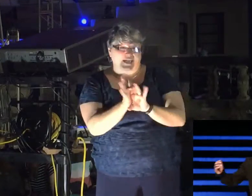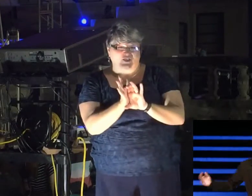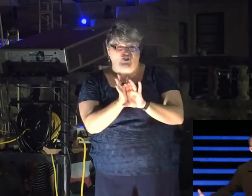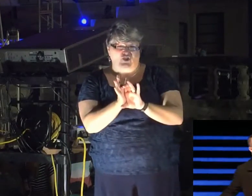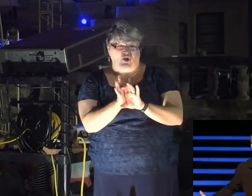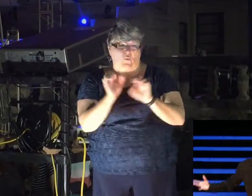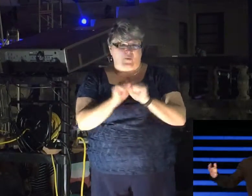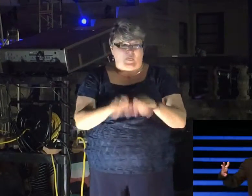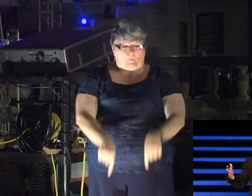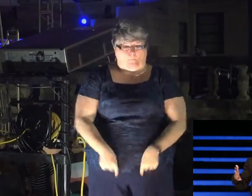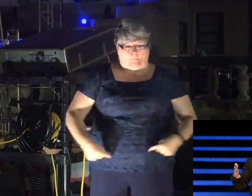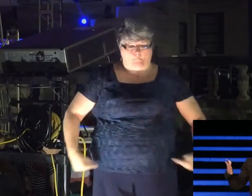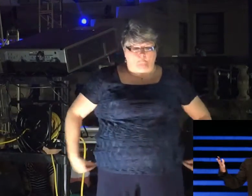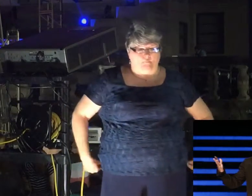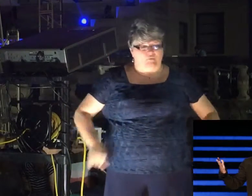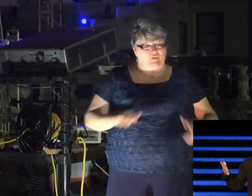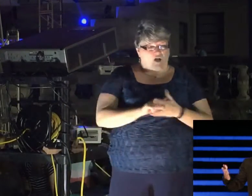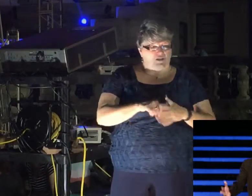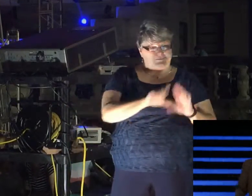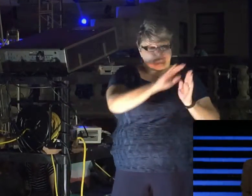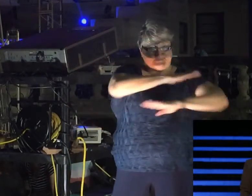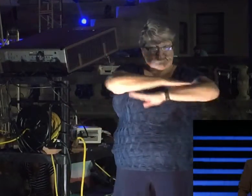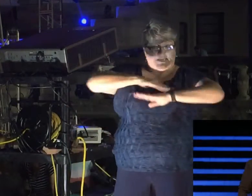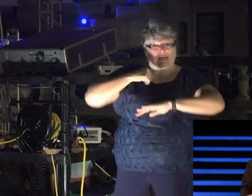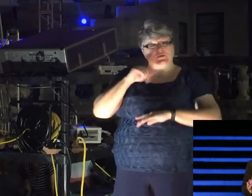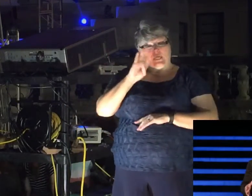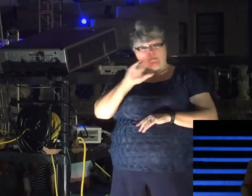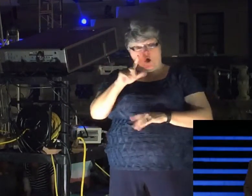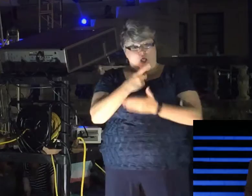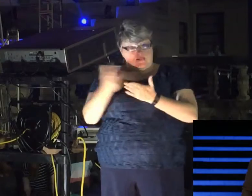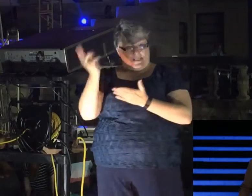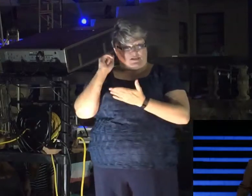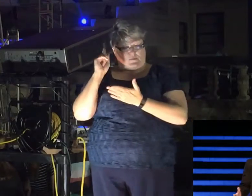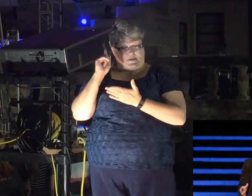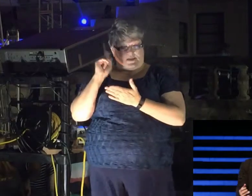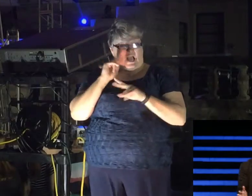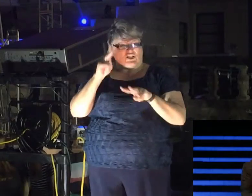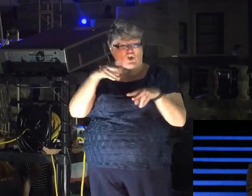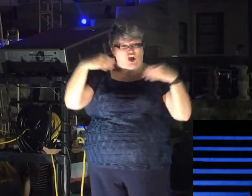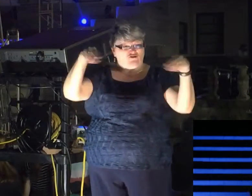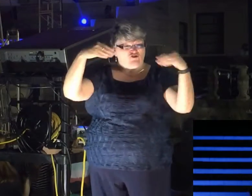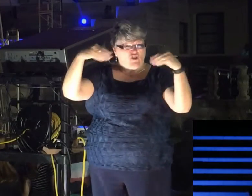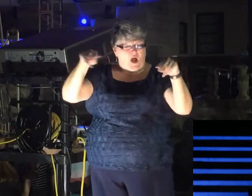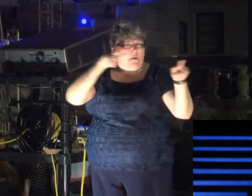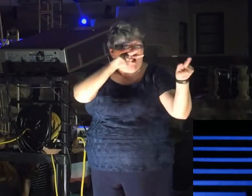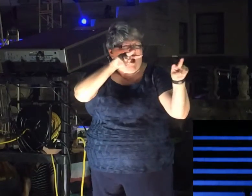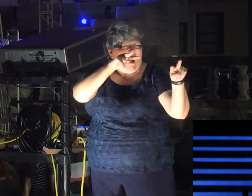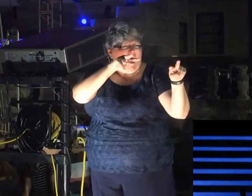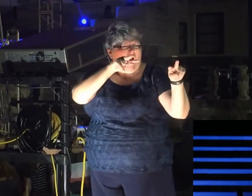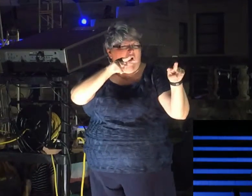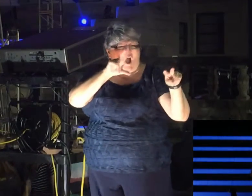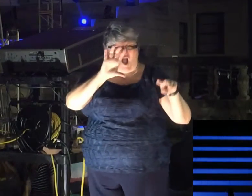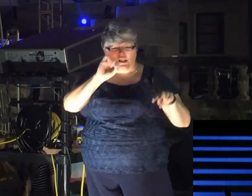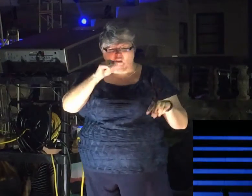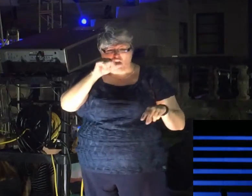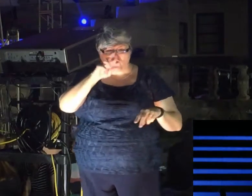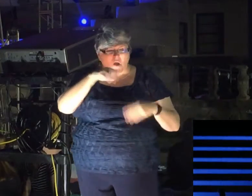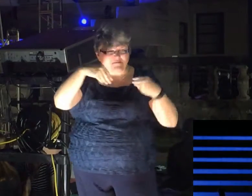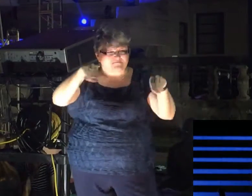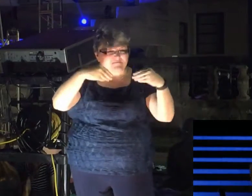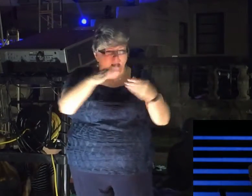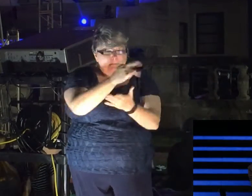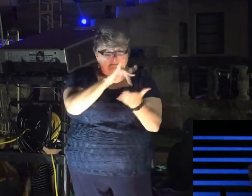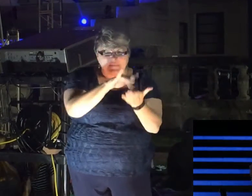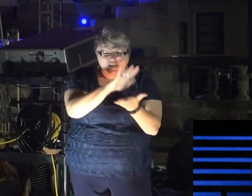with girls in thongs on a stage. And even now, I was at the mall last week and saw shops dedicated to the lingerie